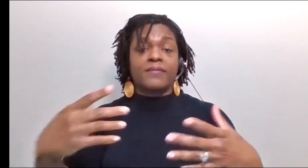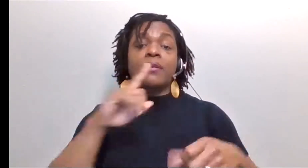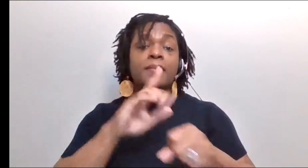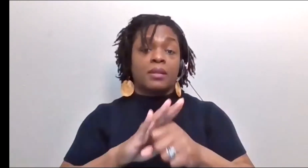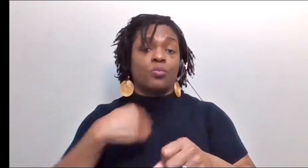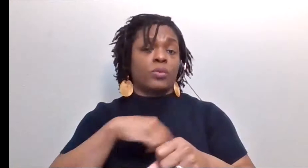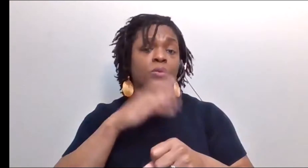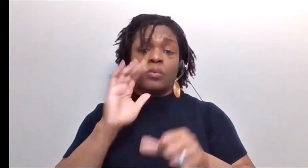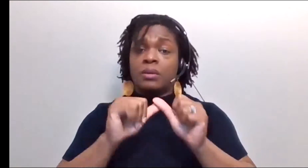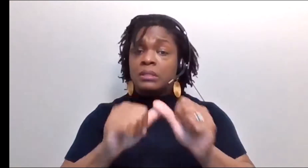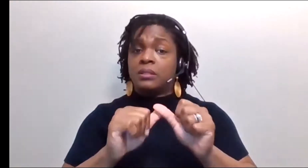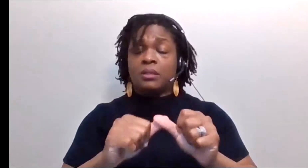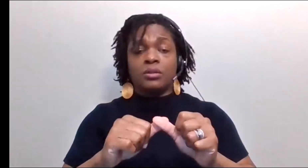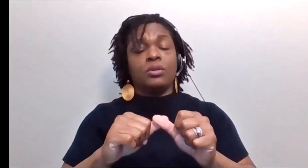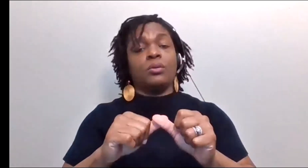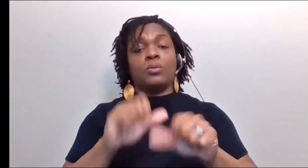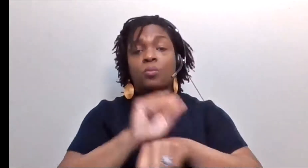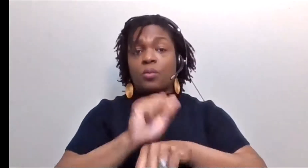on incorporating those